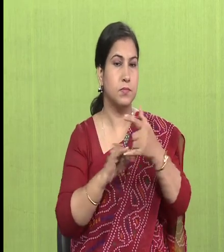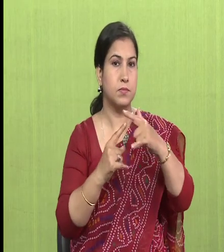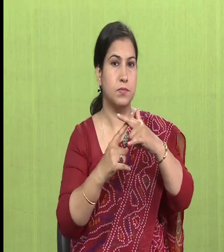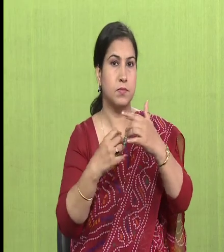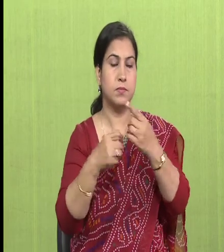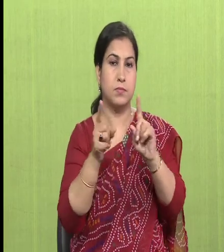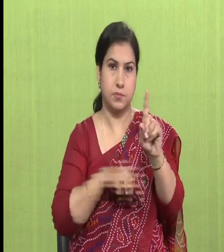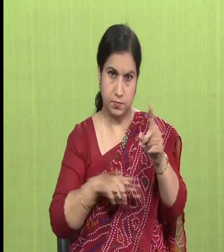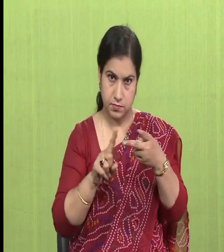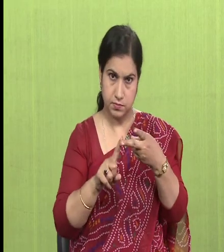geography,